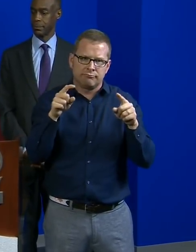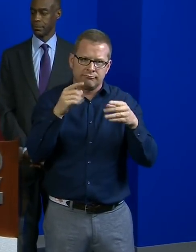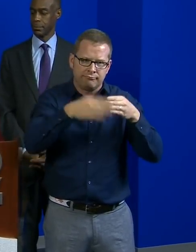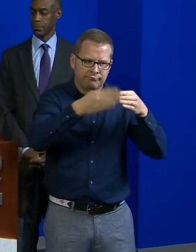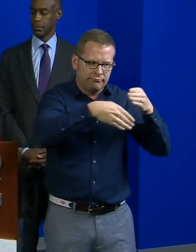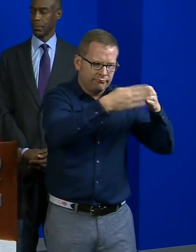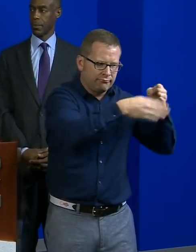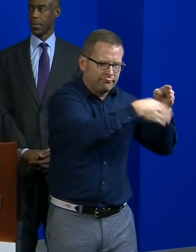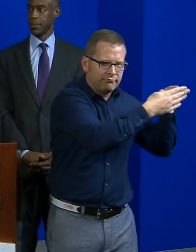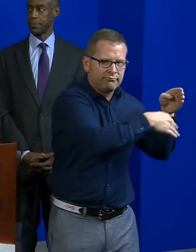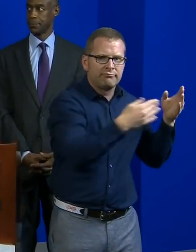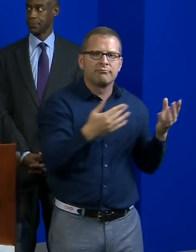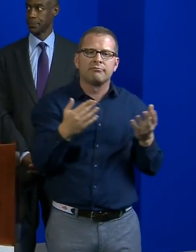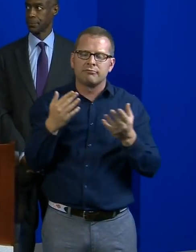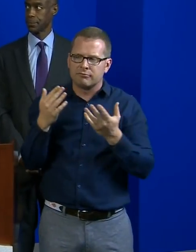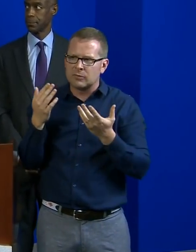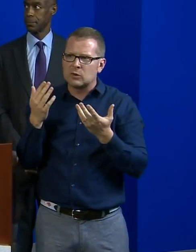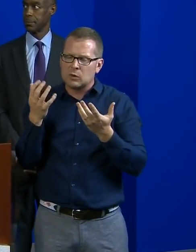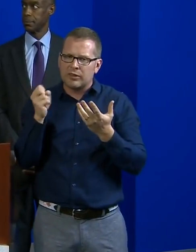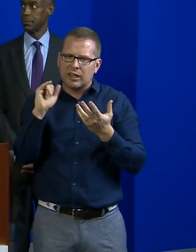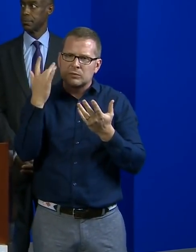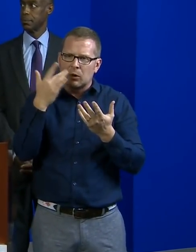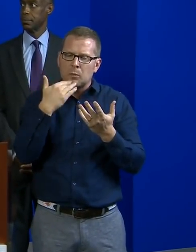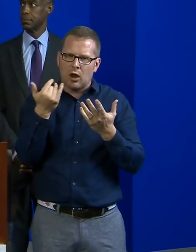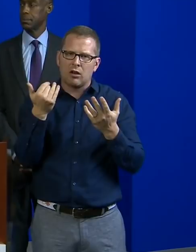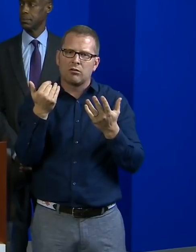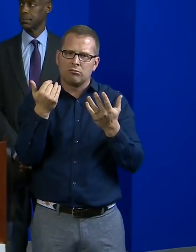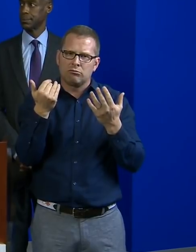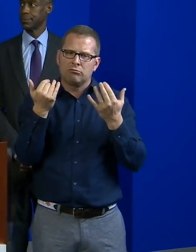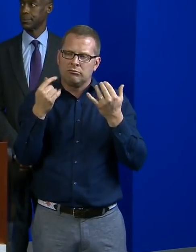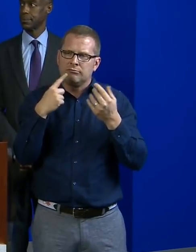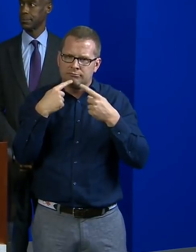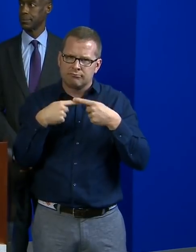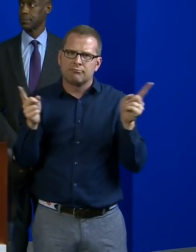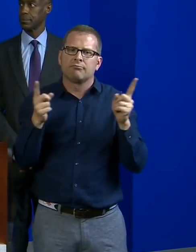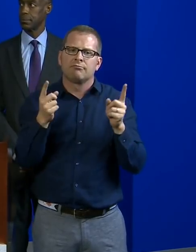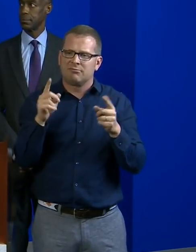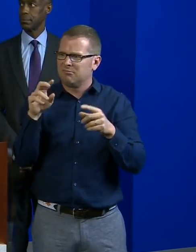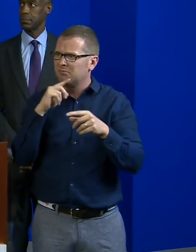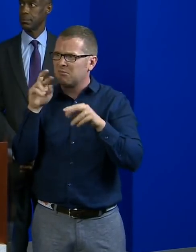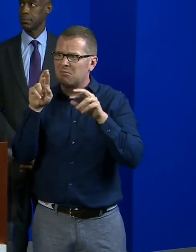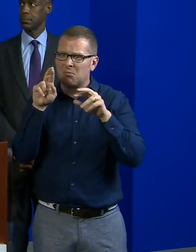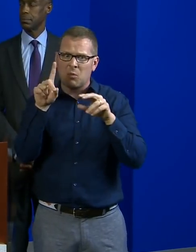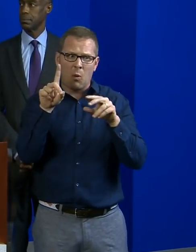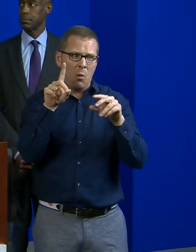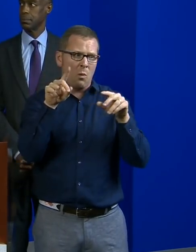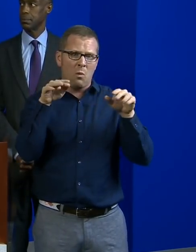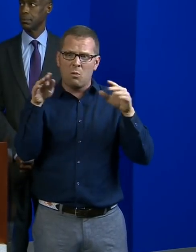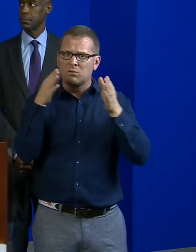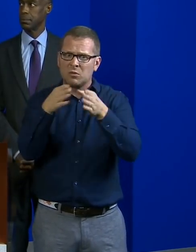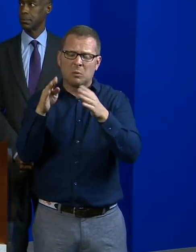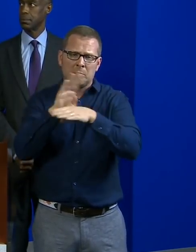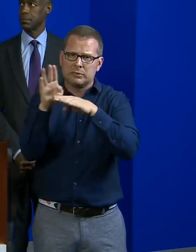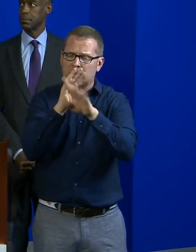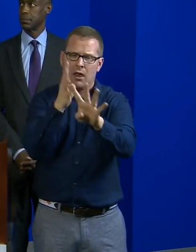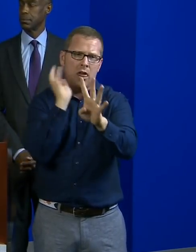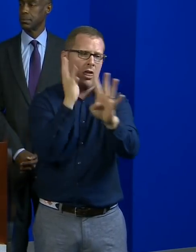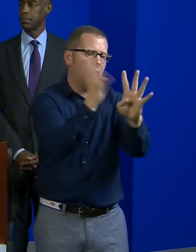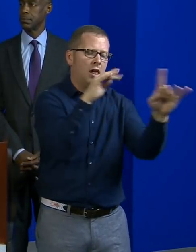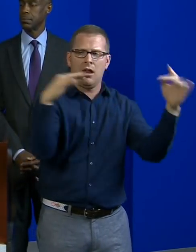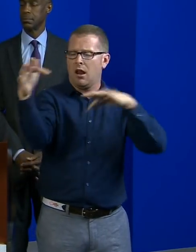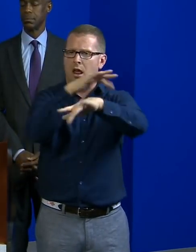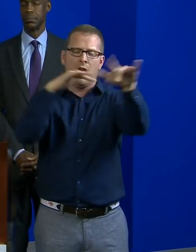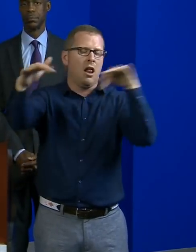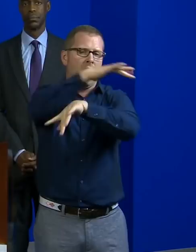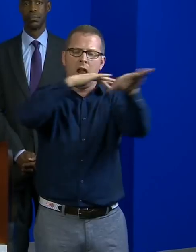The roads right now are filled with people trying to get last-minute supplies. What we are asking for them is to wrap that up so we can clear the